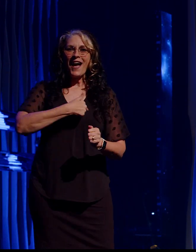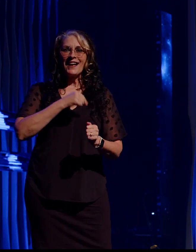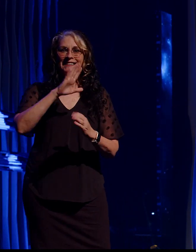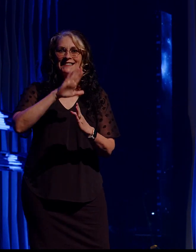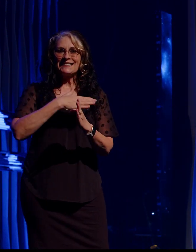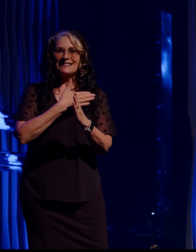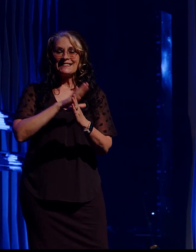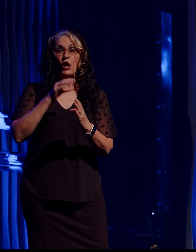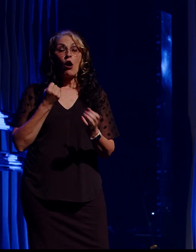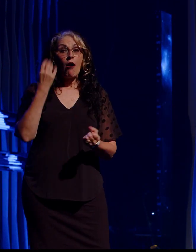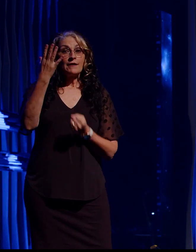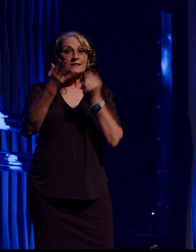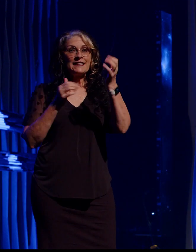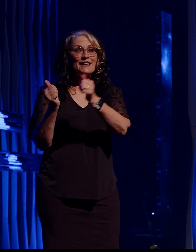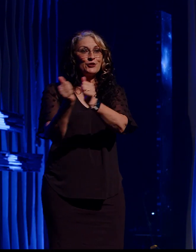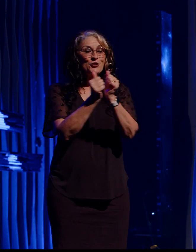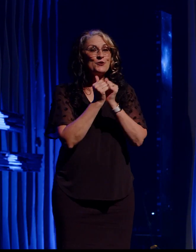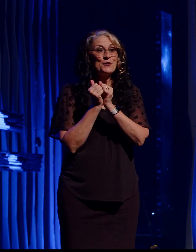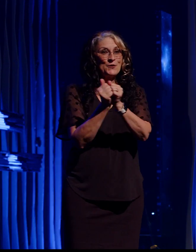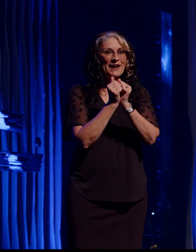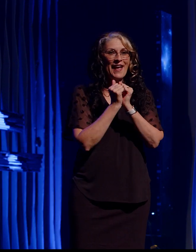together.